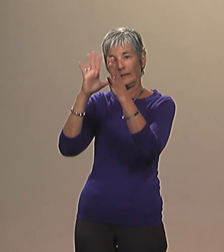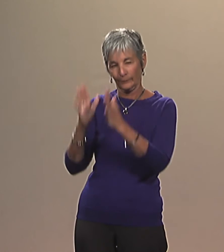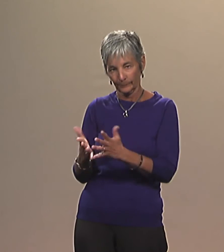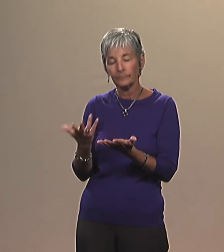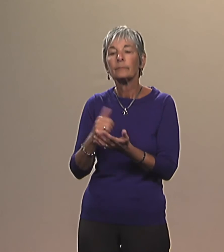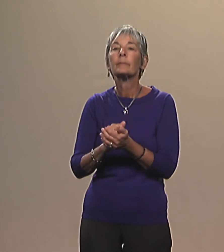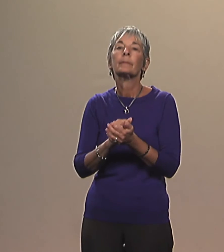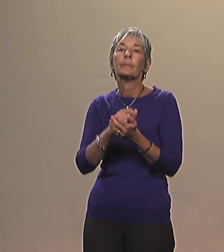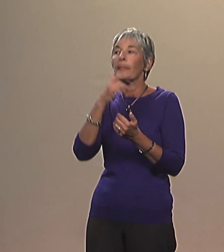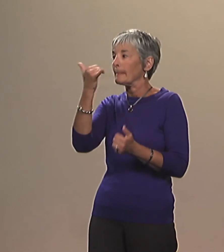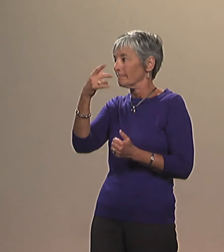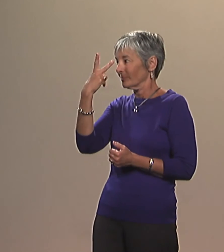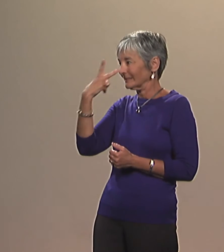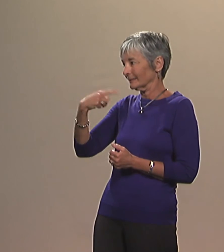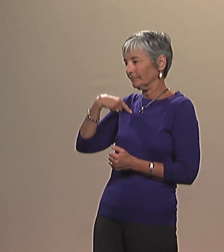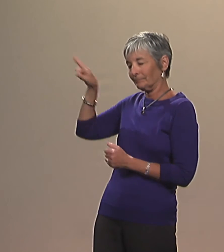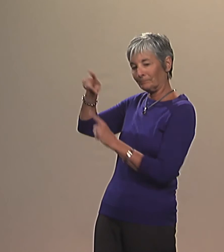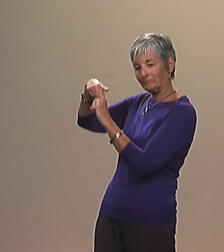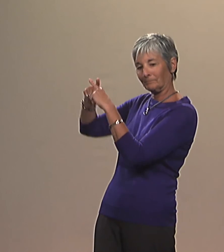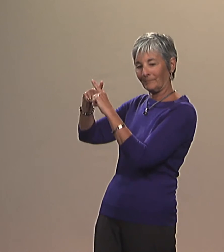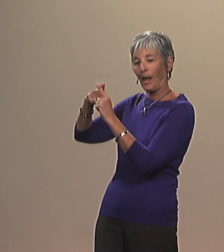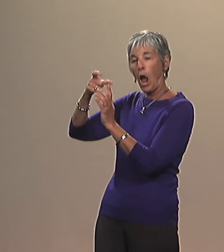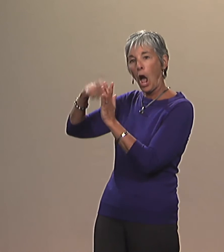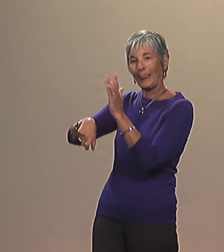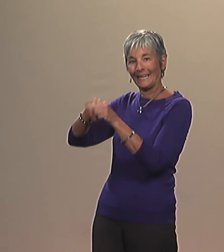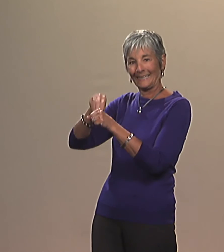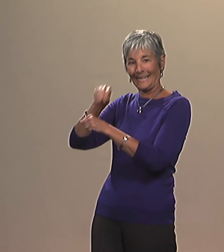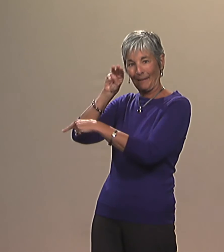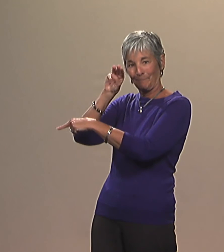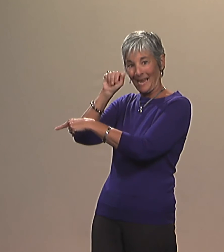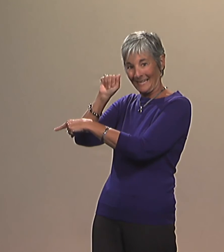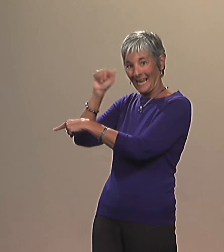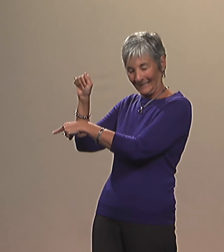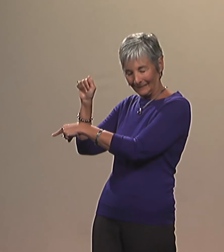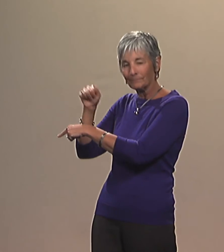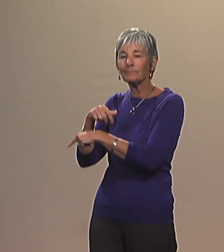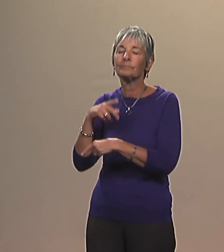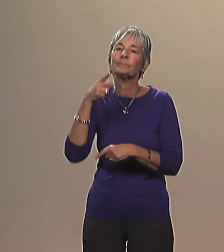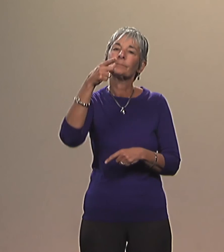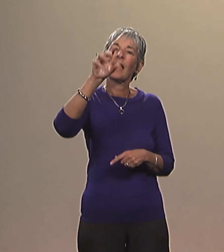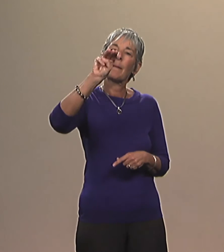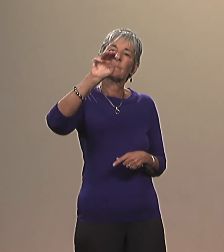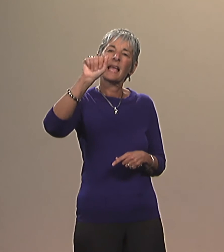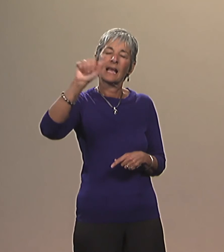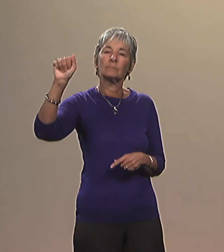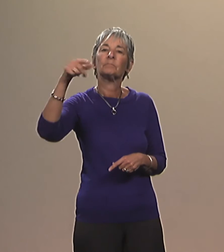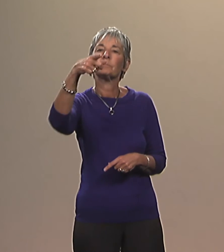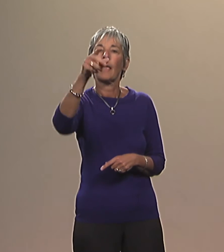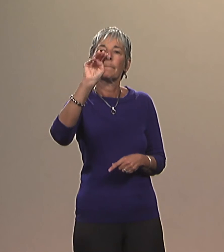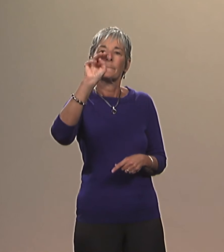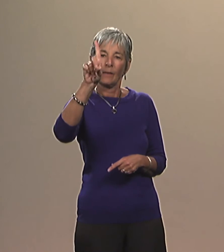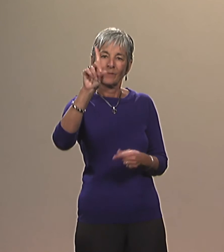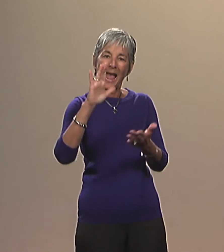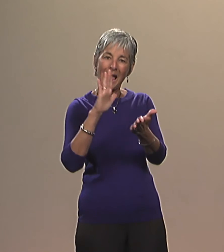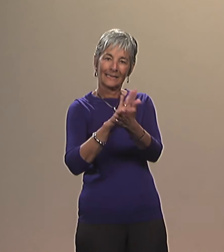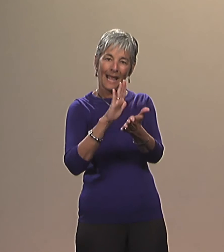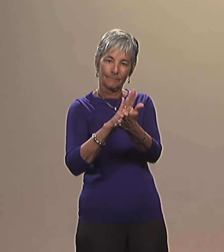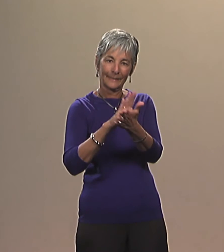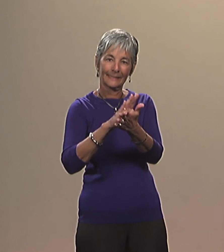coordinators. You also see on the list, marked with an asterisk, an article about the Maryland Academy of Audiologists. There